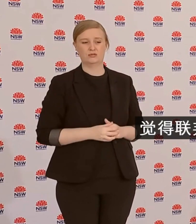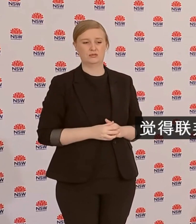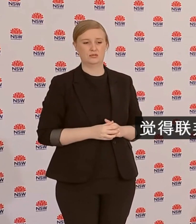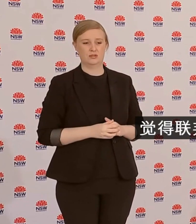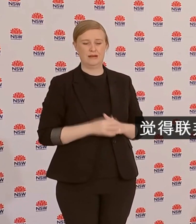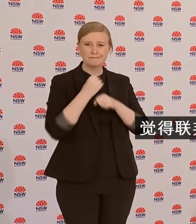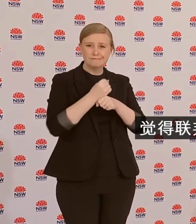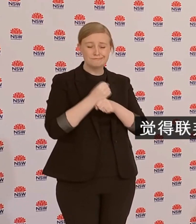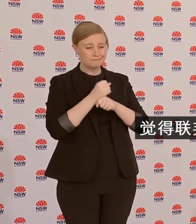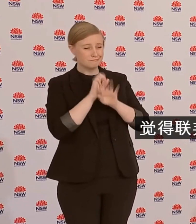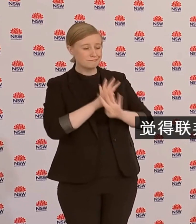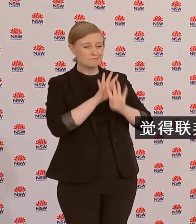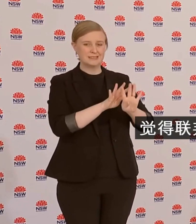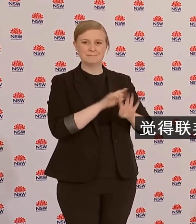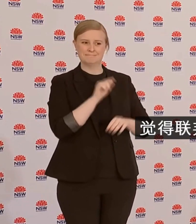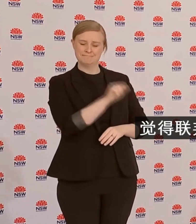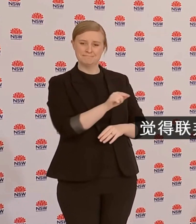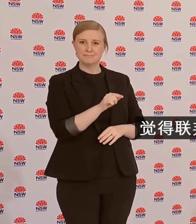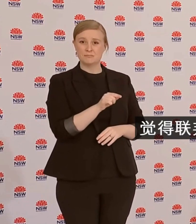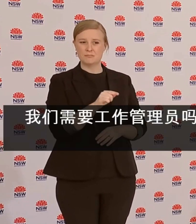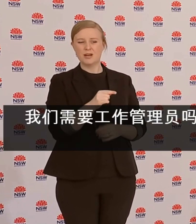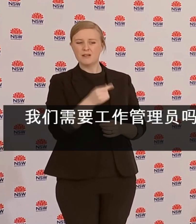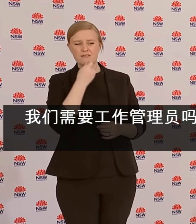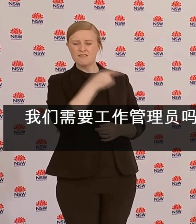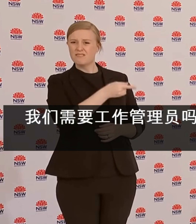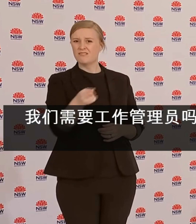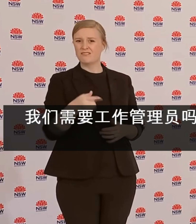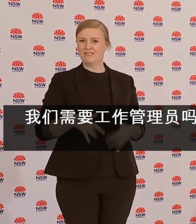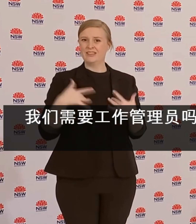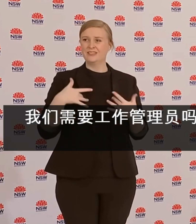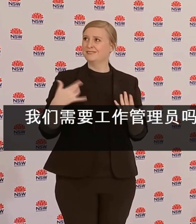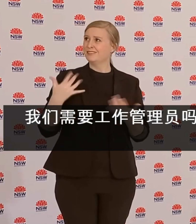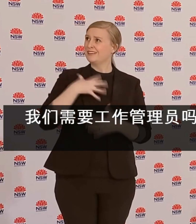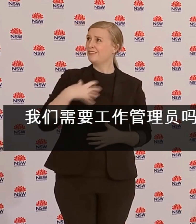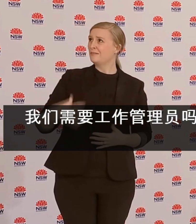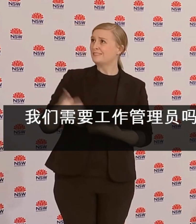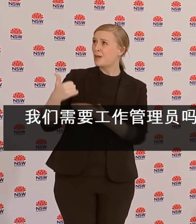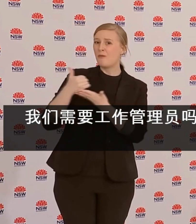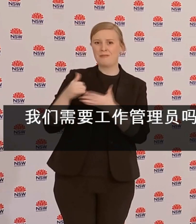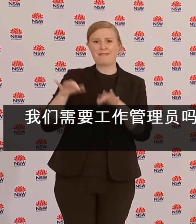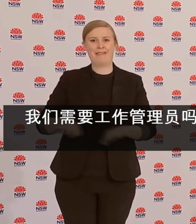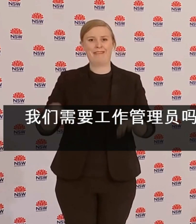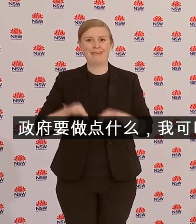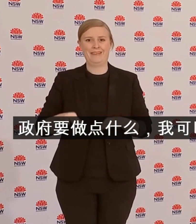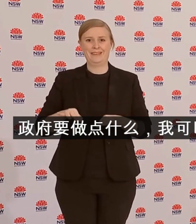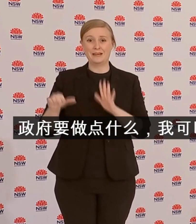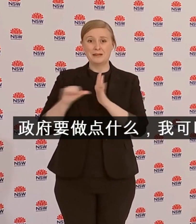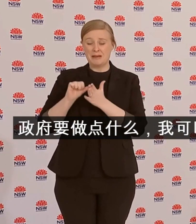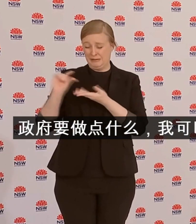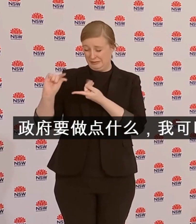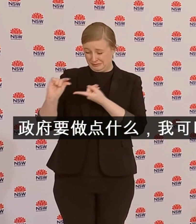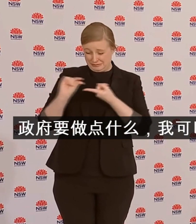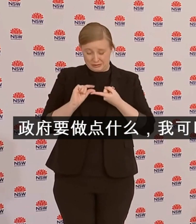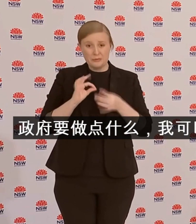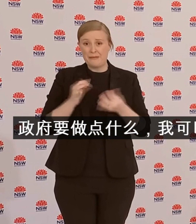you feel that the federal government should step in? Do we need JobKeeper? Are you going to help those people from Western Sydney? Is the government going